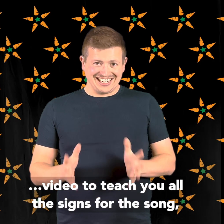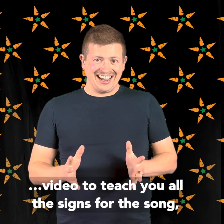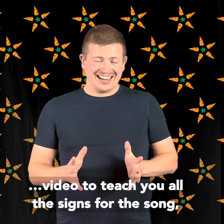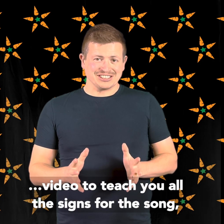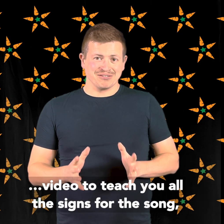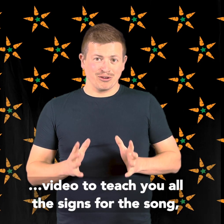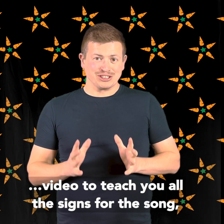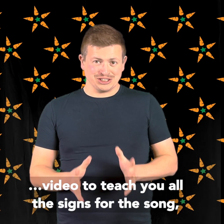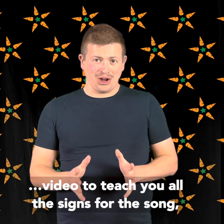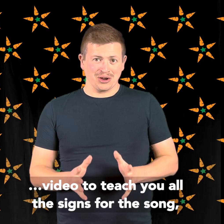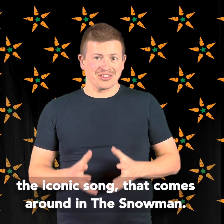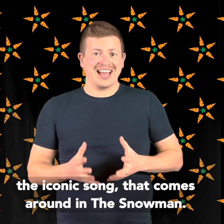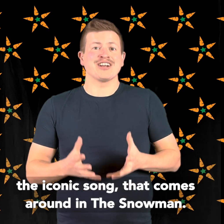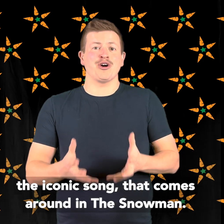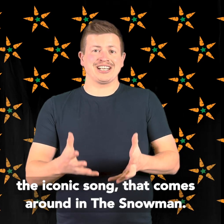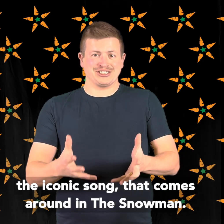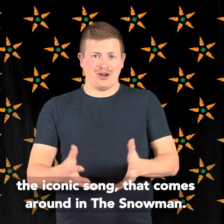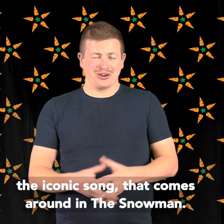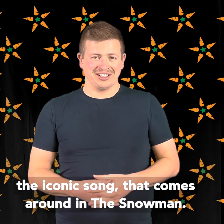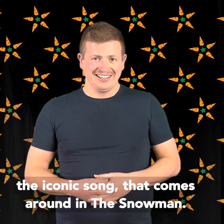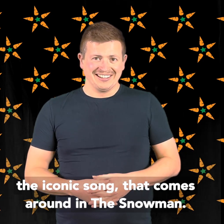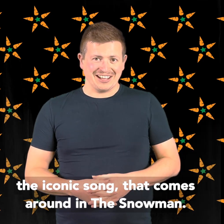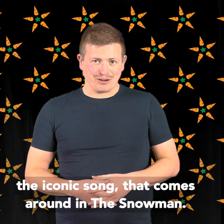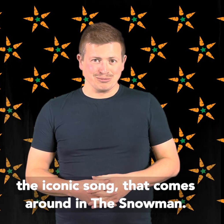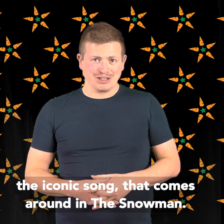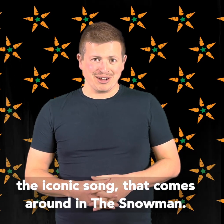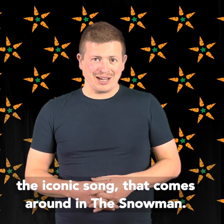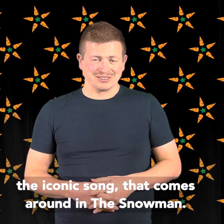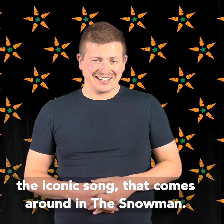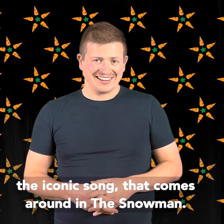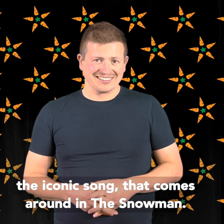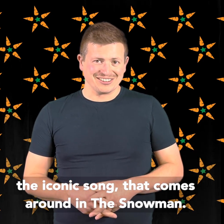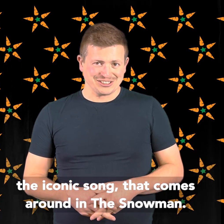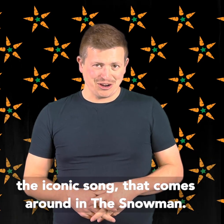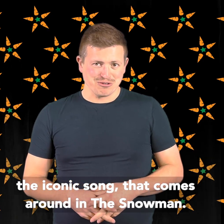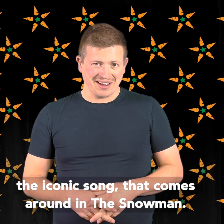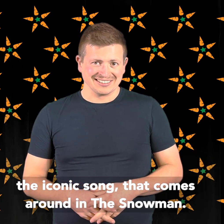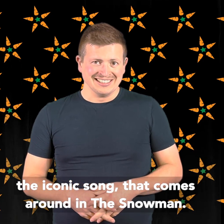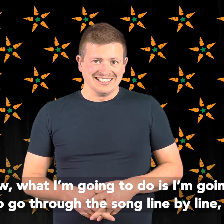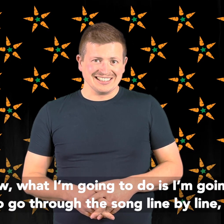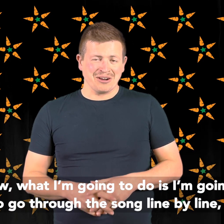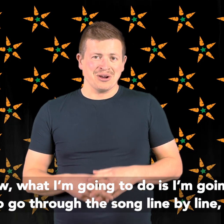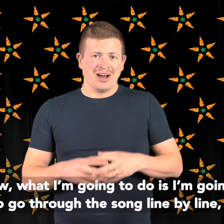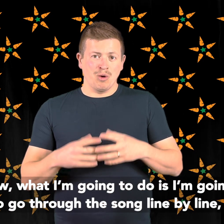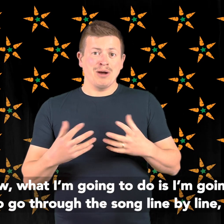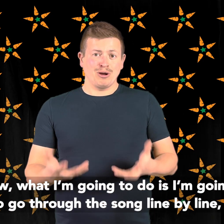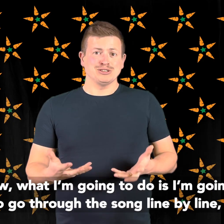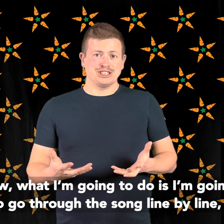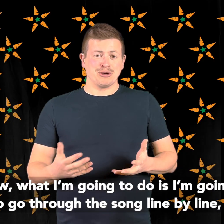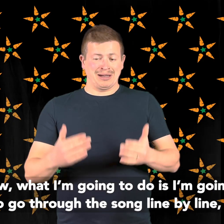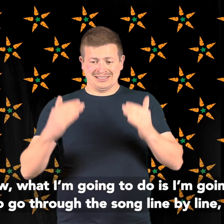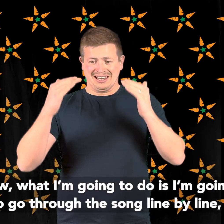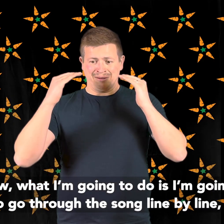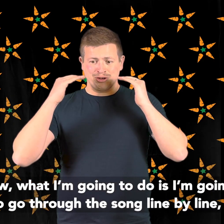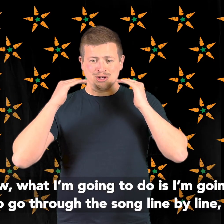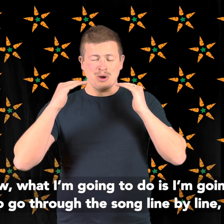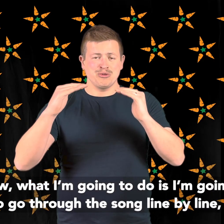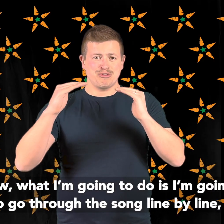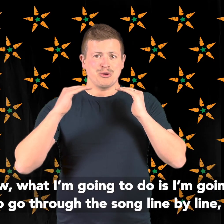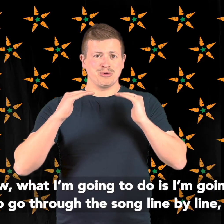signs for the song, the iconic song that comes around in The Snowman. Now, what I'm going to do is I'm going to go through the